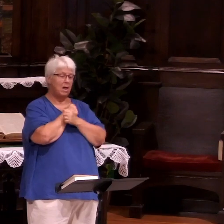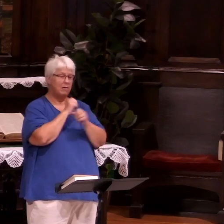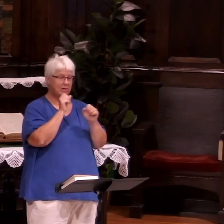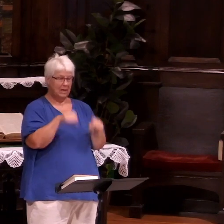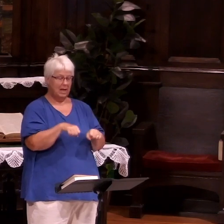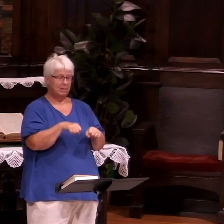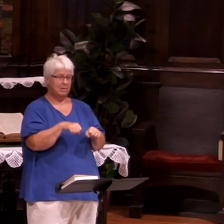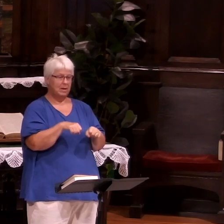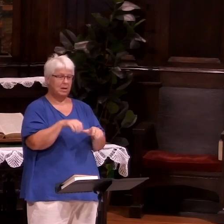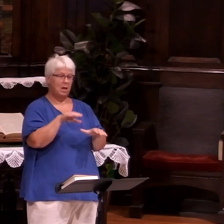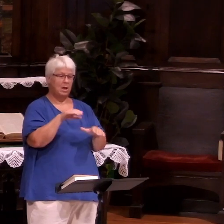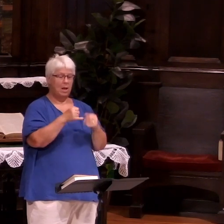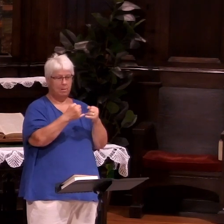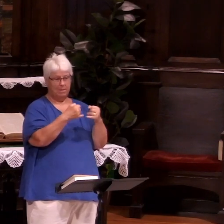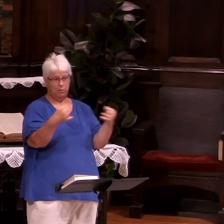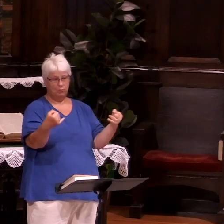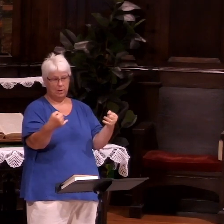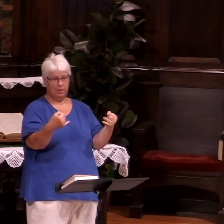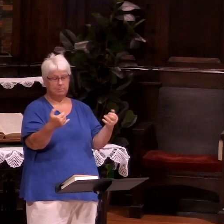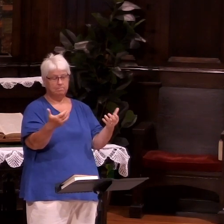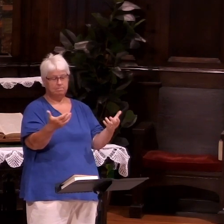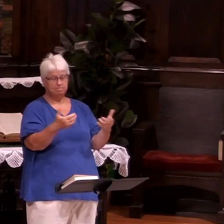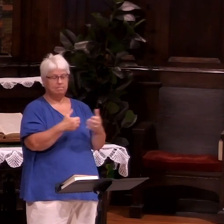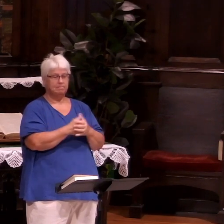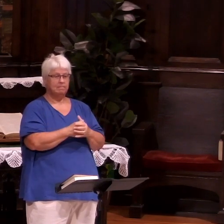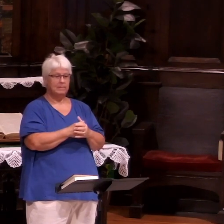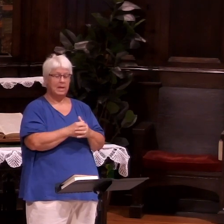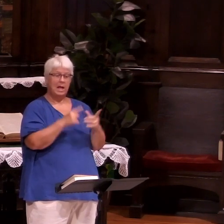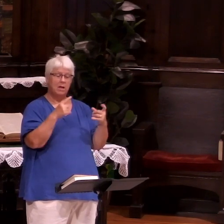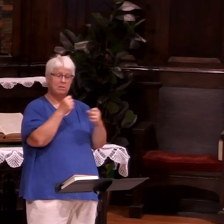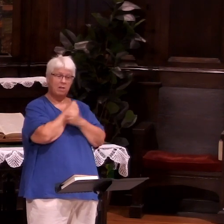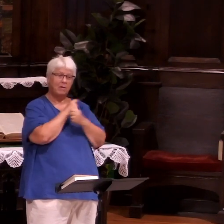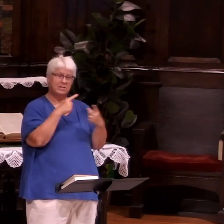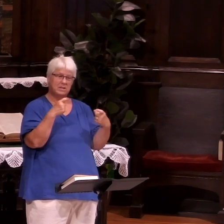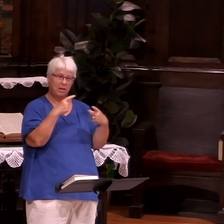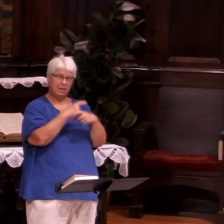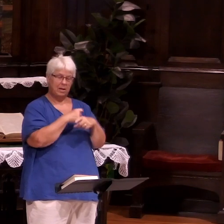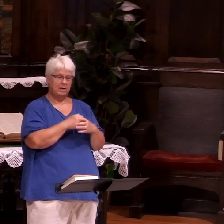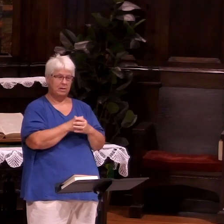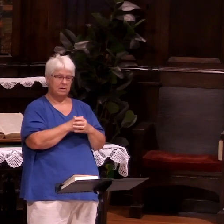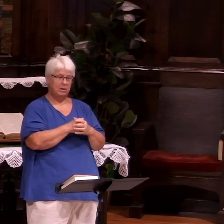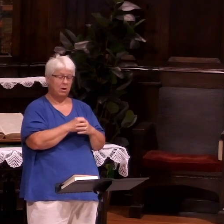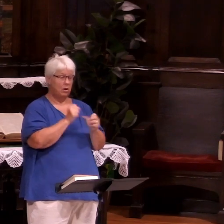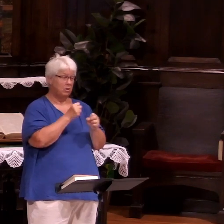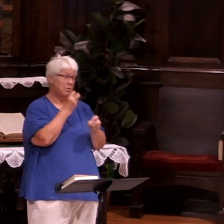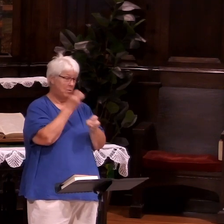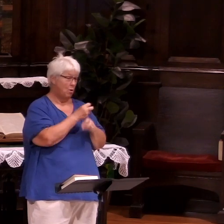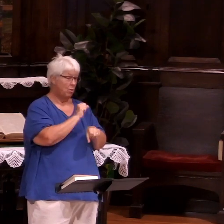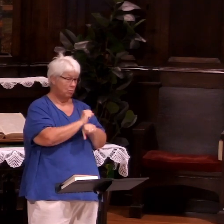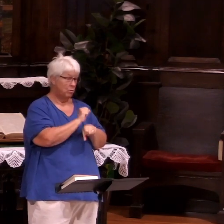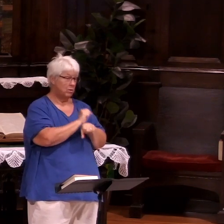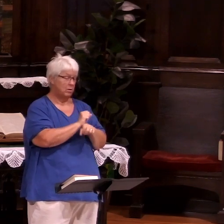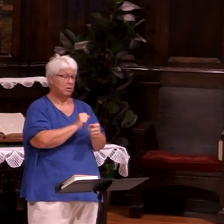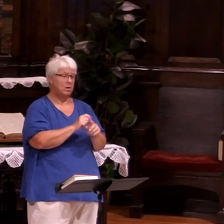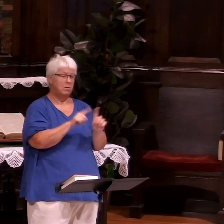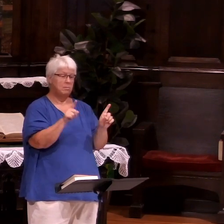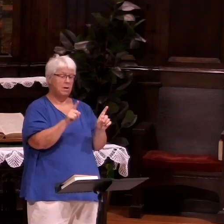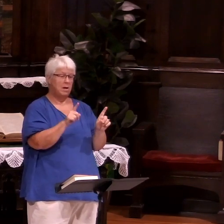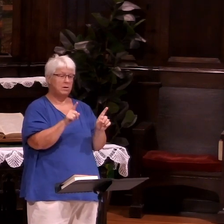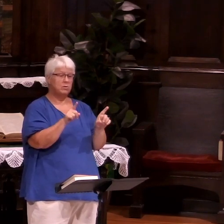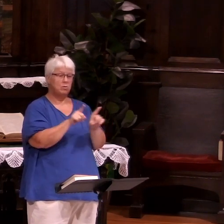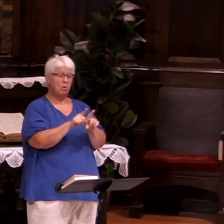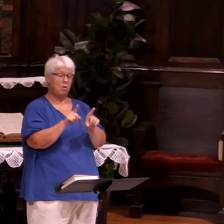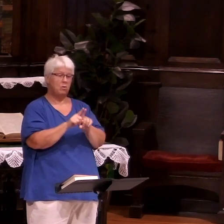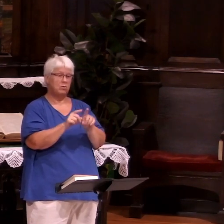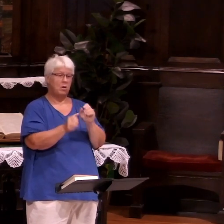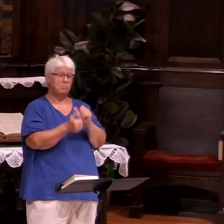be a boundary. It's complicated. Love can be hard work, but love is also